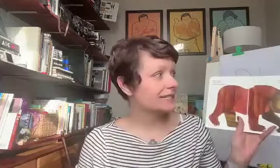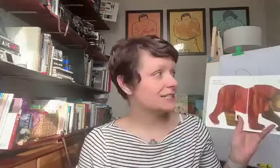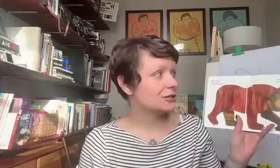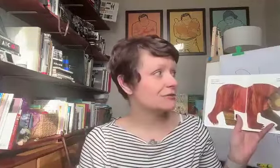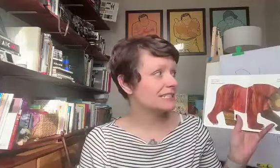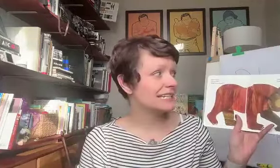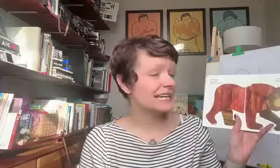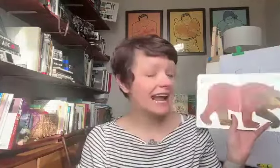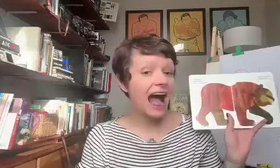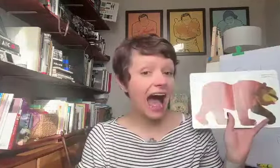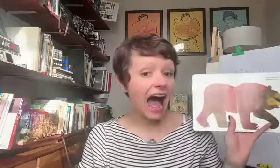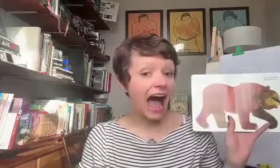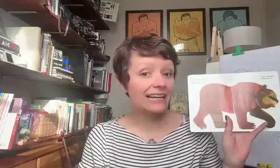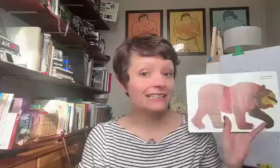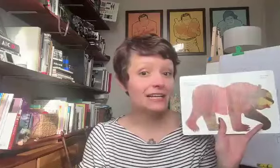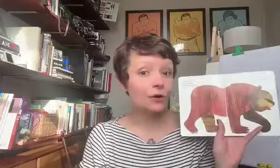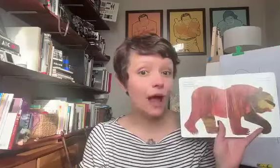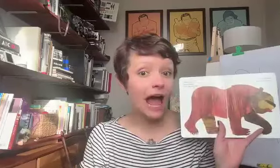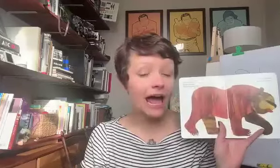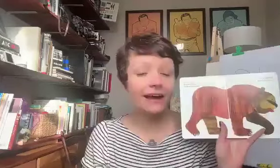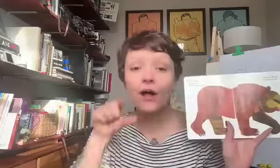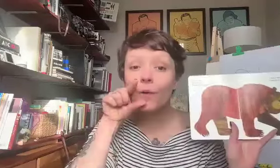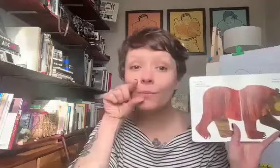What do you see? I see a red